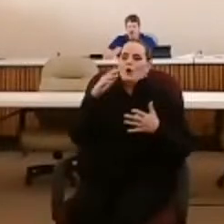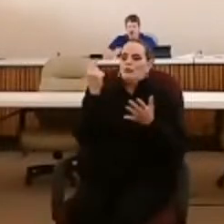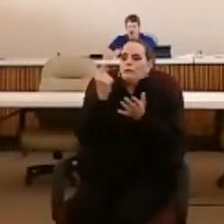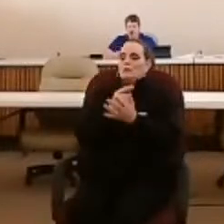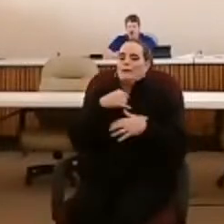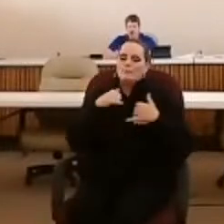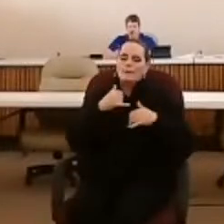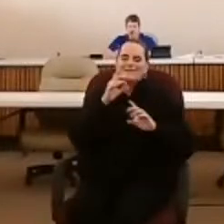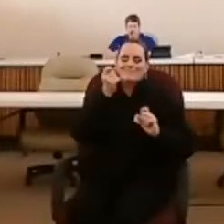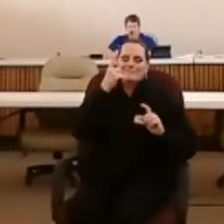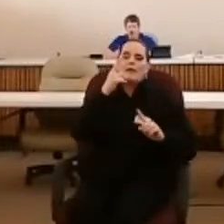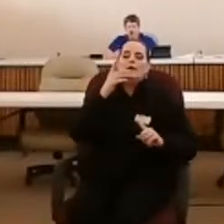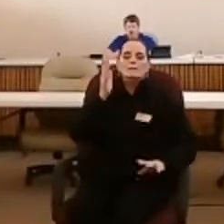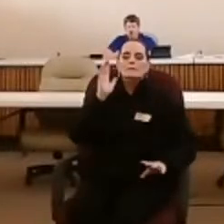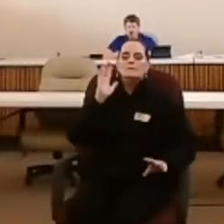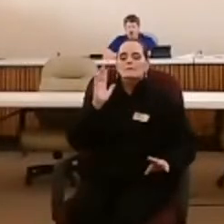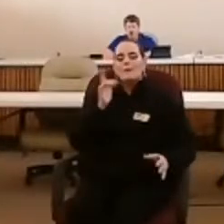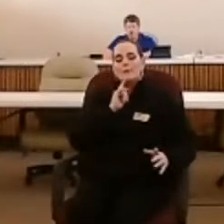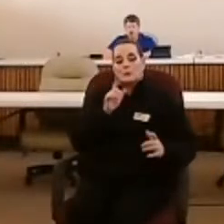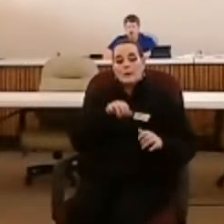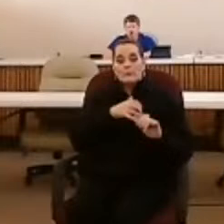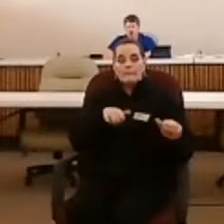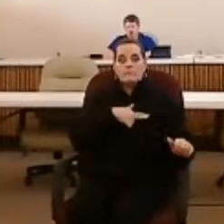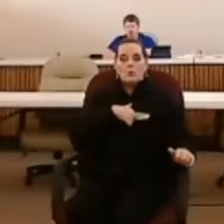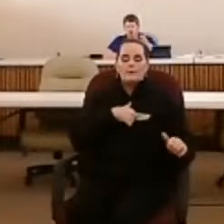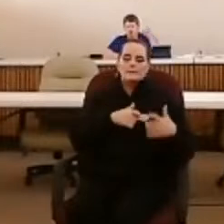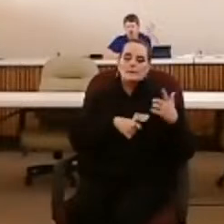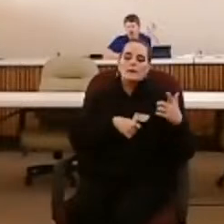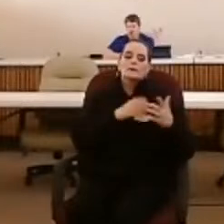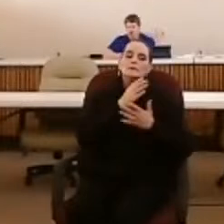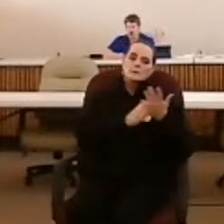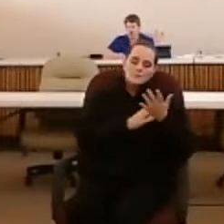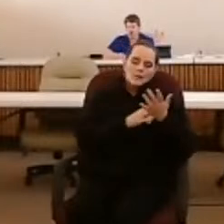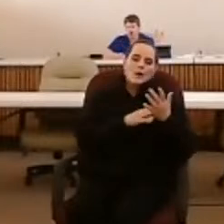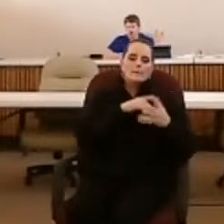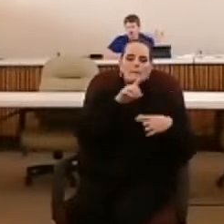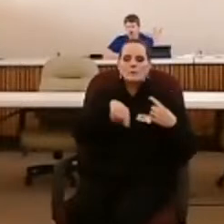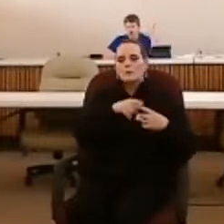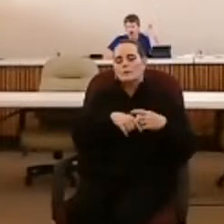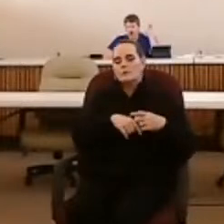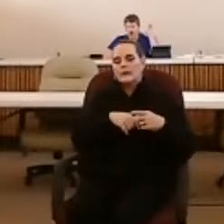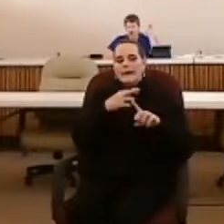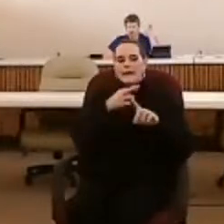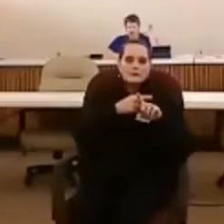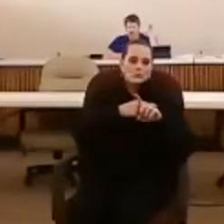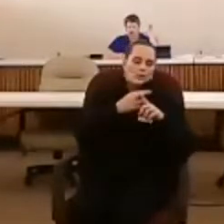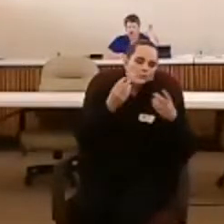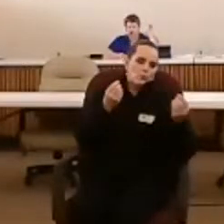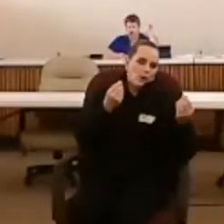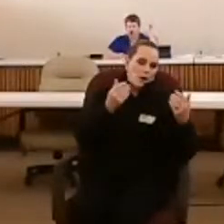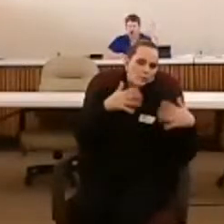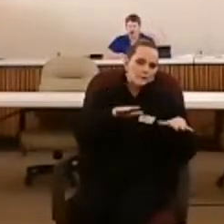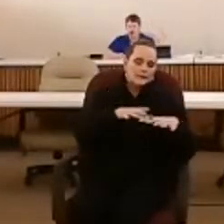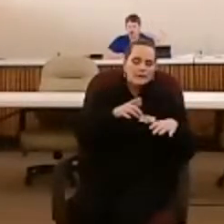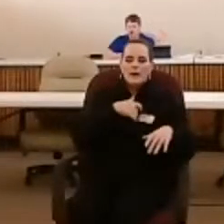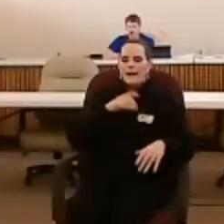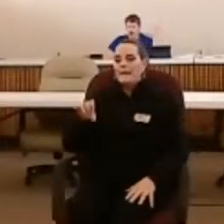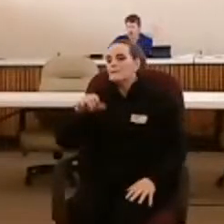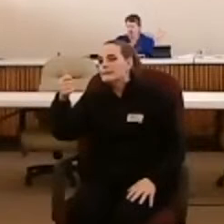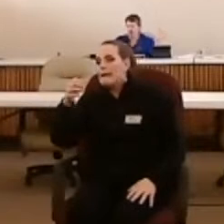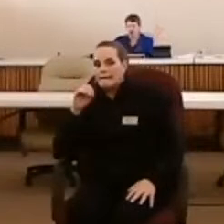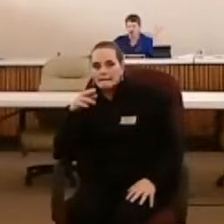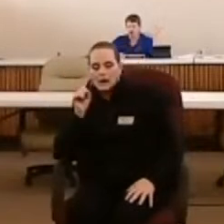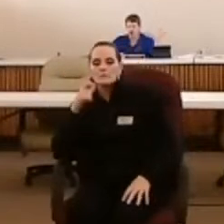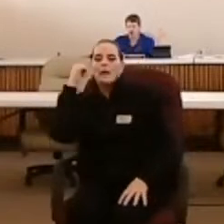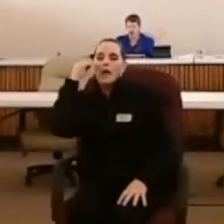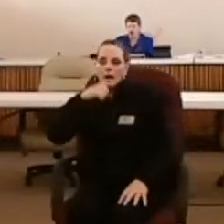trying to avoid are, where, especially like I some of the understand what- circles, it's a rental property and they have 10 cars